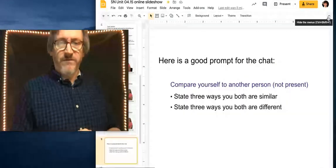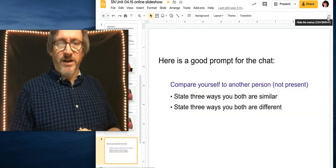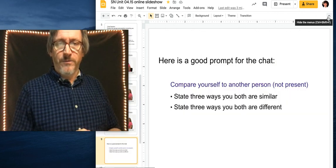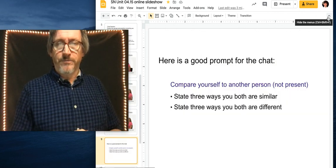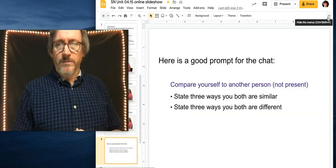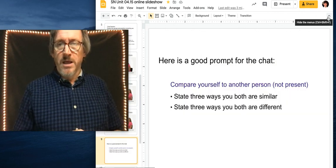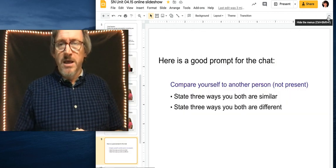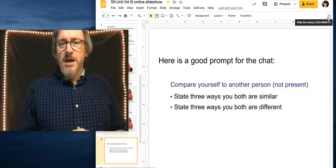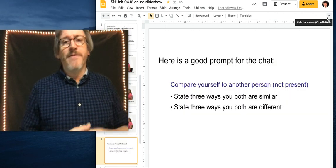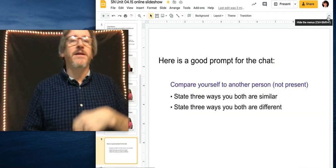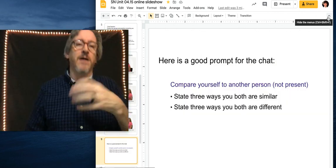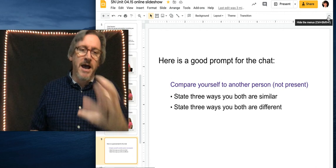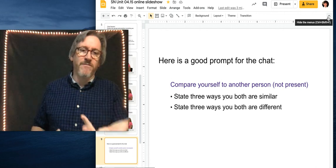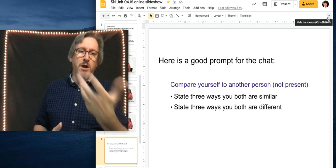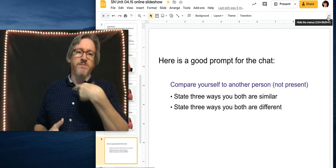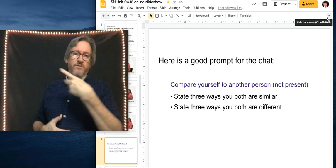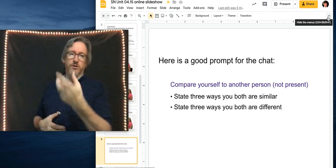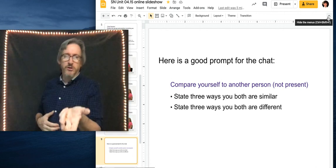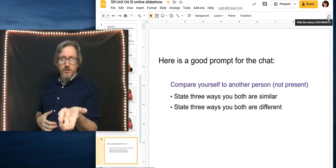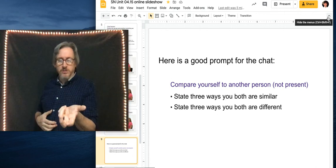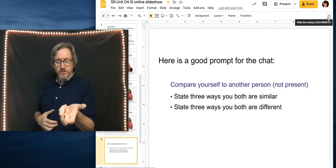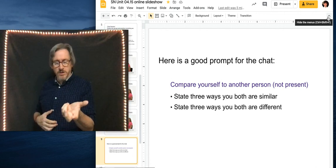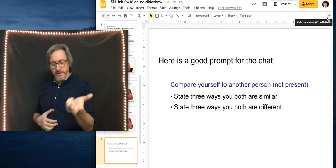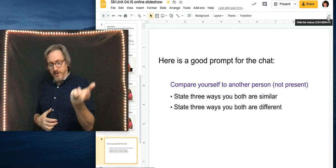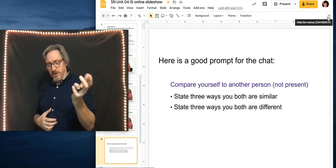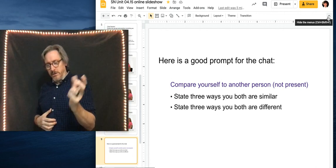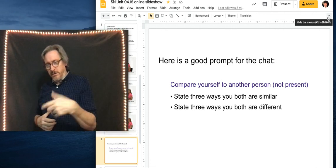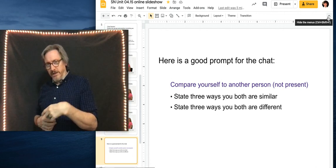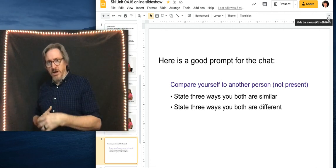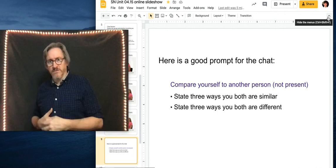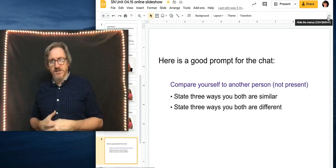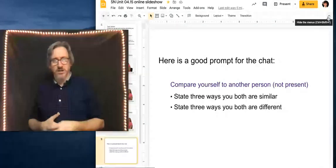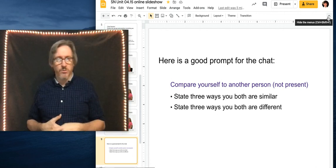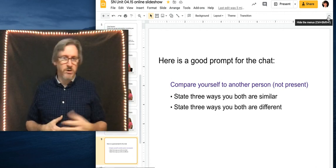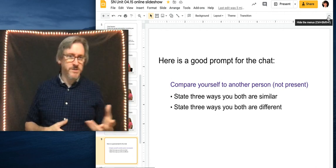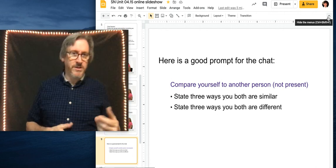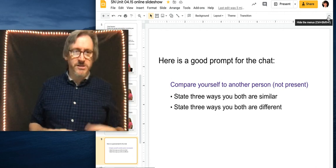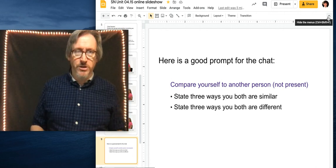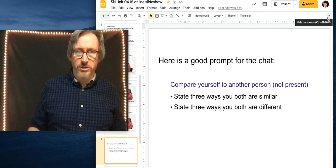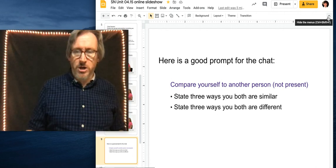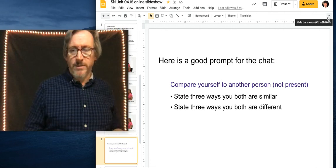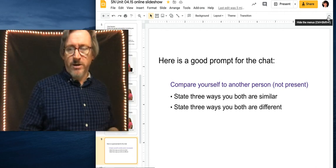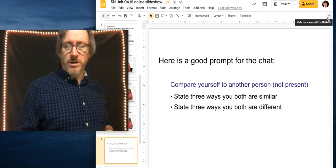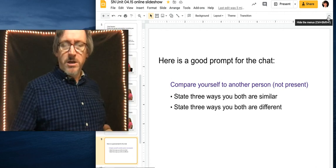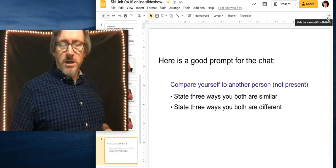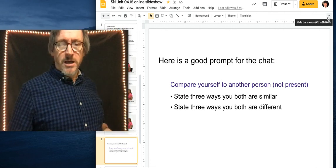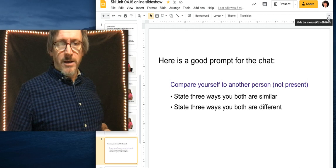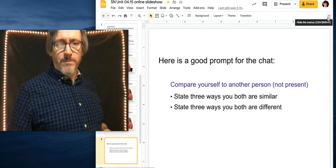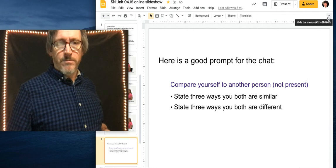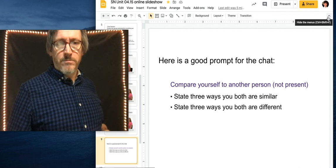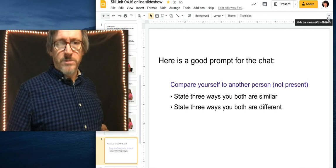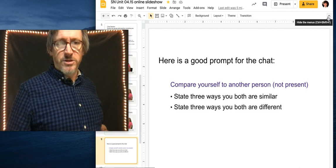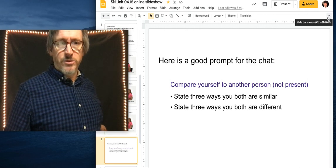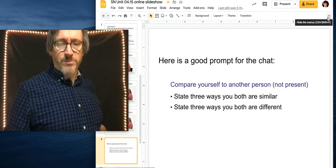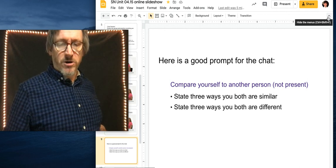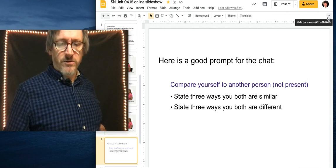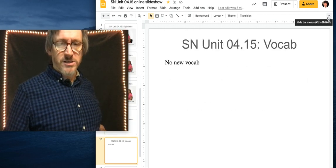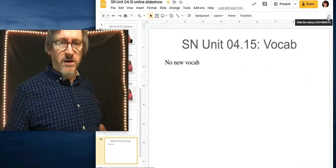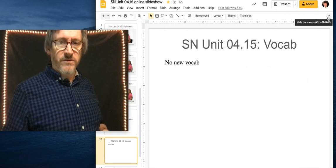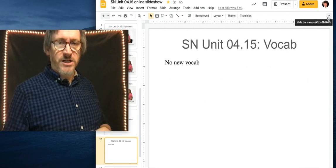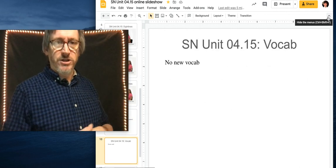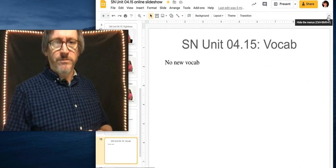on the video. And then I have prompts for in the conversation. What are some things that you could talk about to